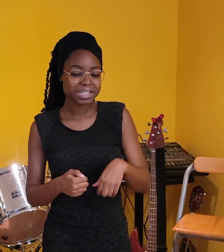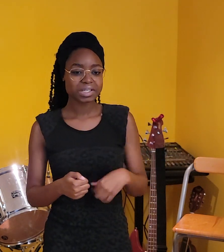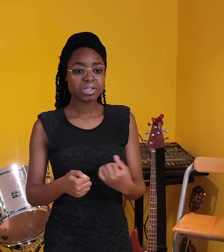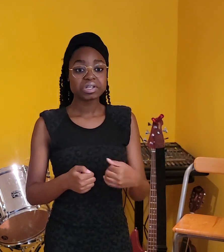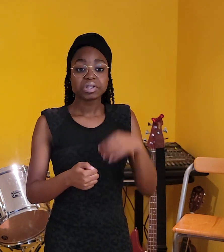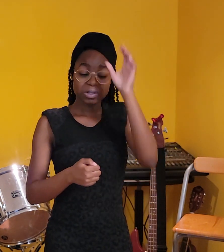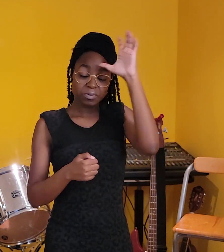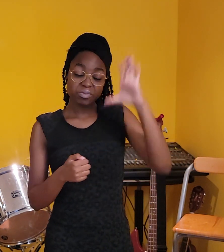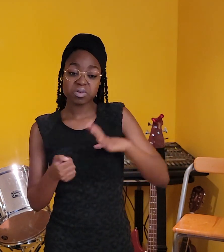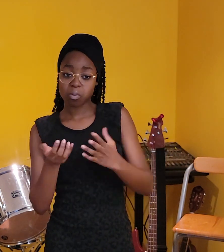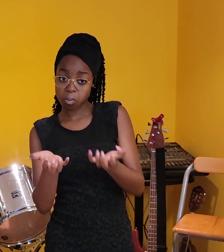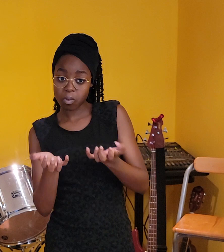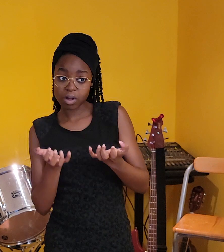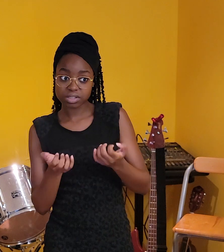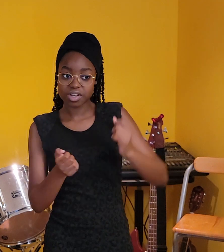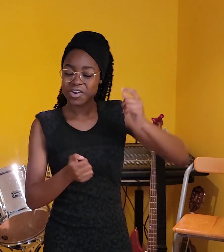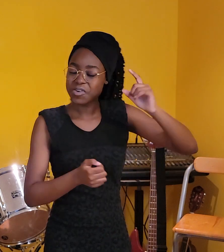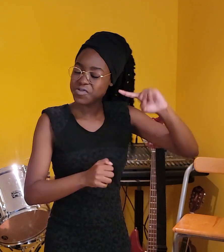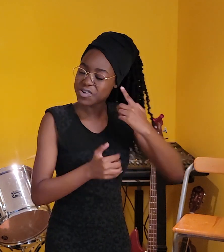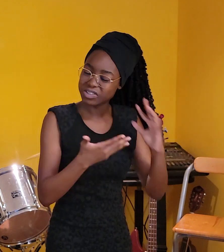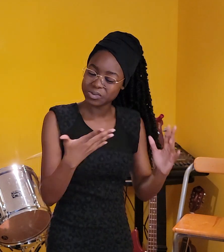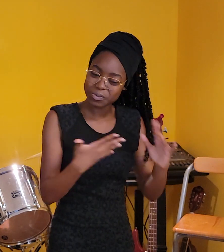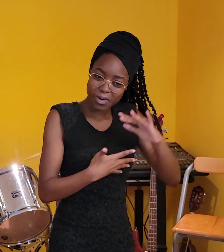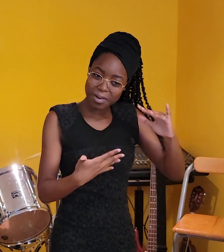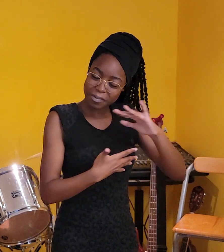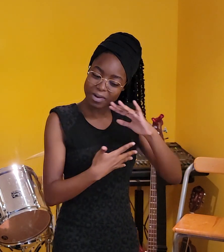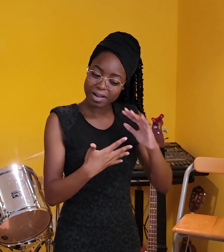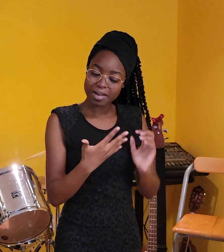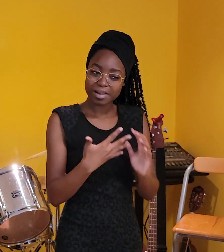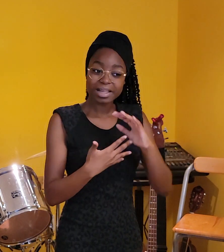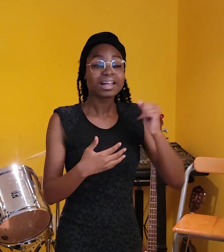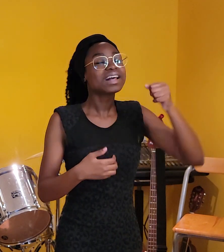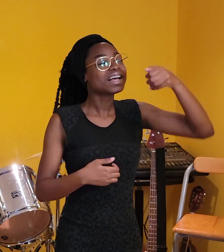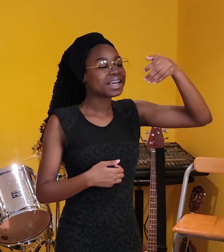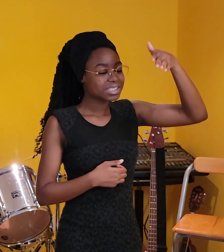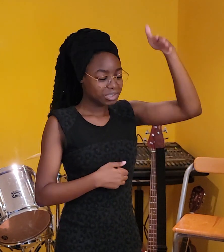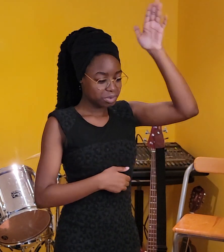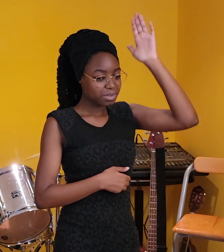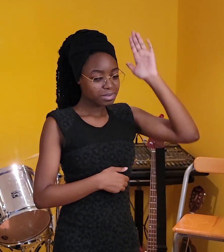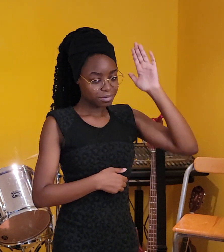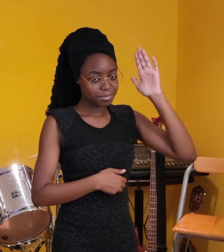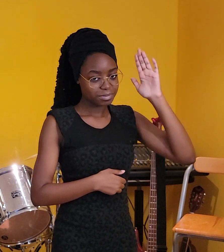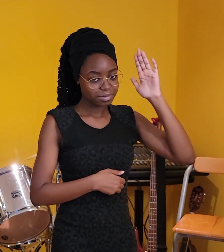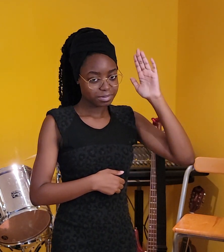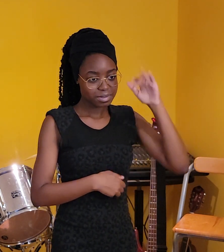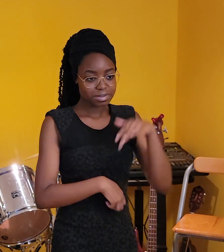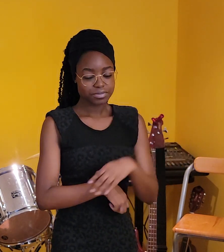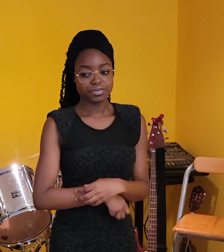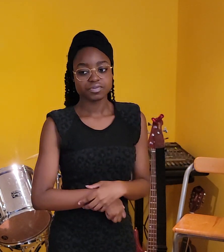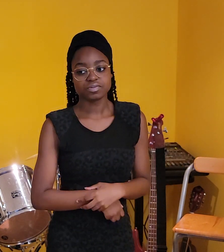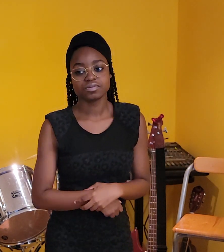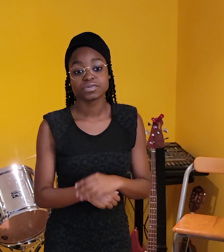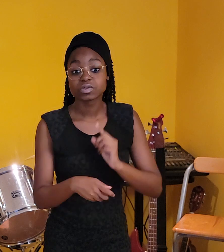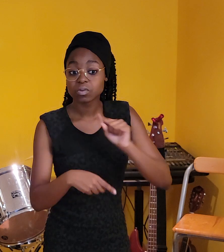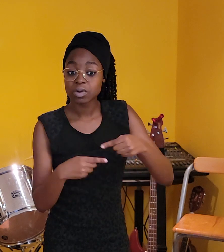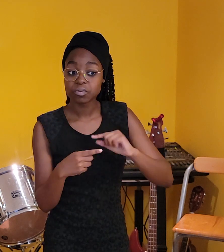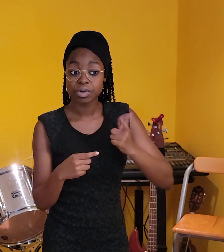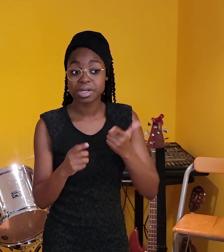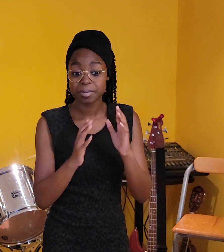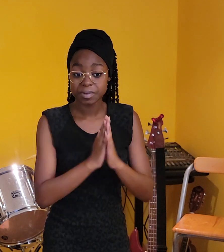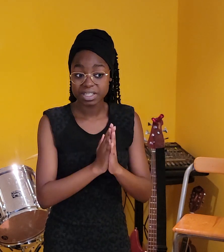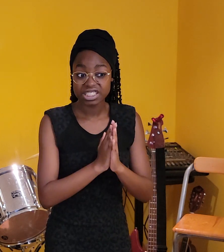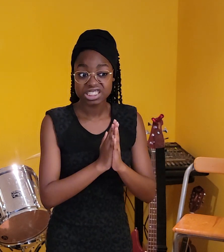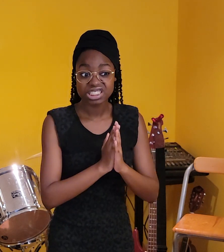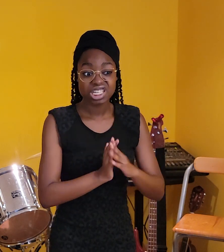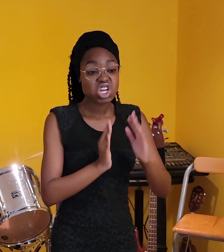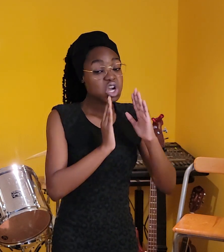God. Now, the other thing I want us to notice is that we must learn when we pray, our prayer must